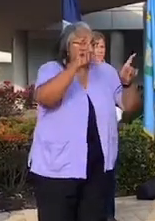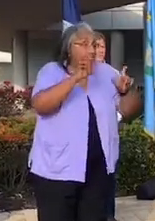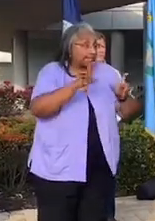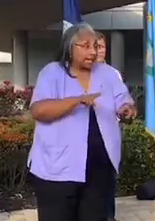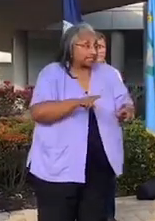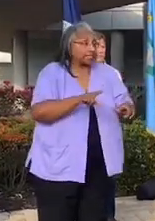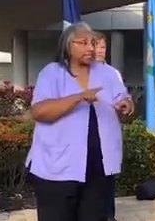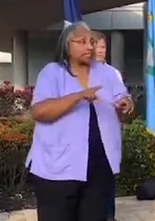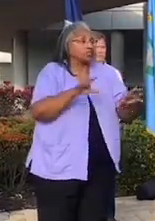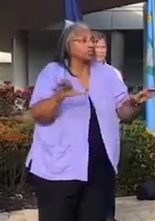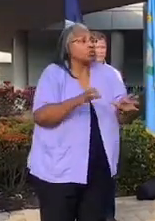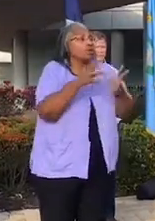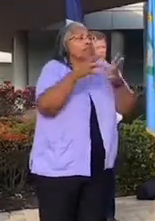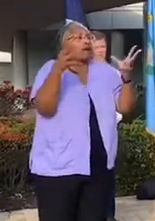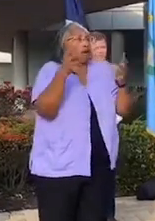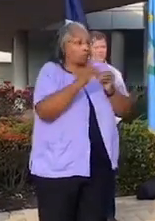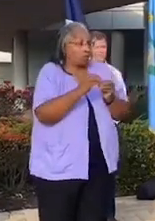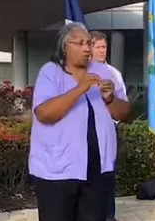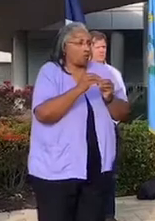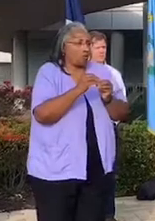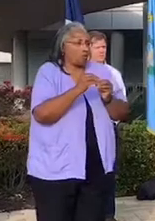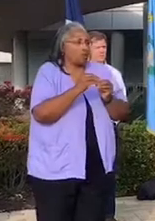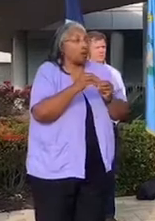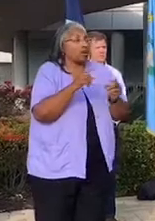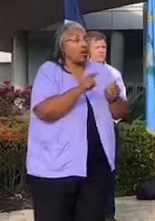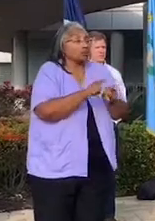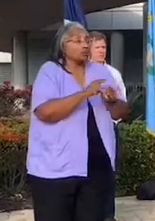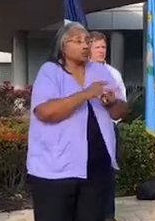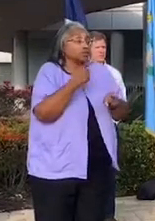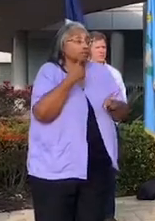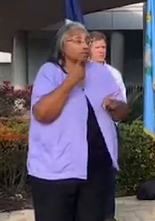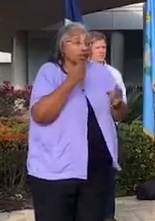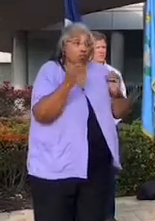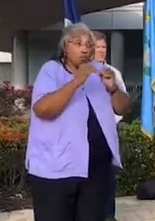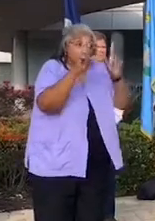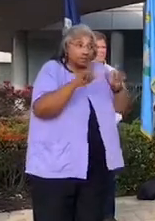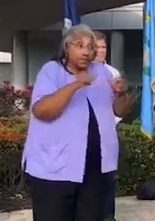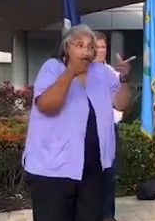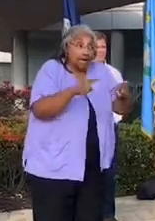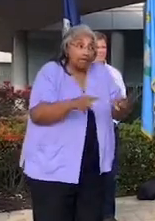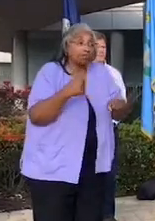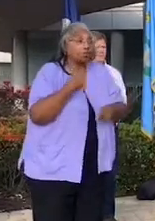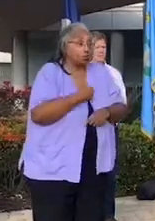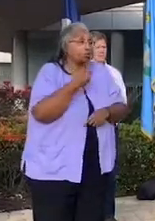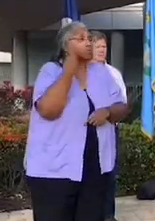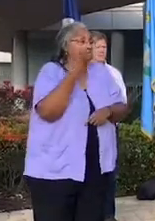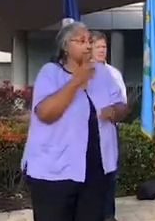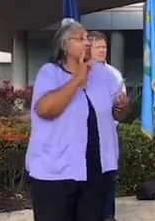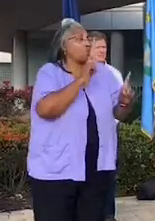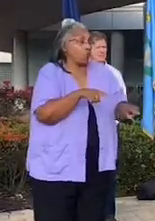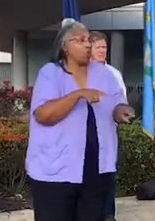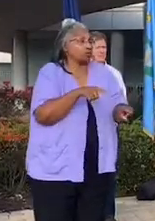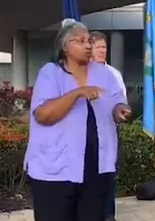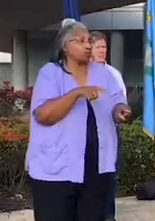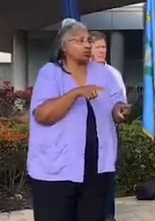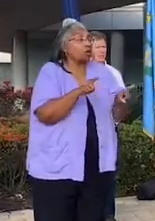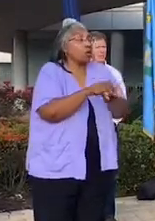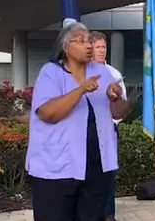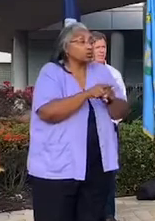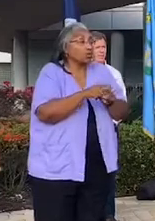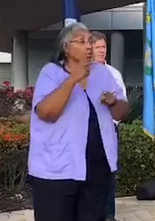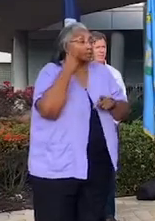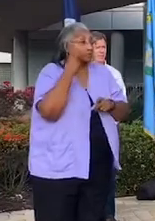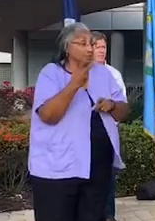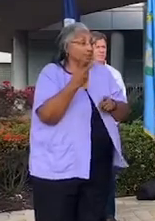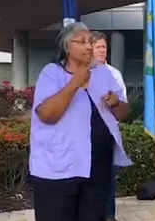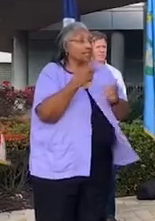and as we have been saying, once tests have ramped up, which they are, we will see the results, and we will also see the